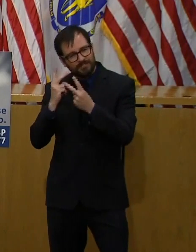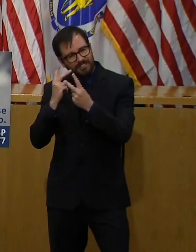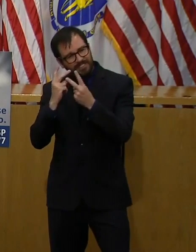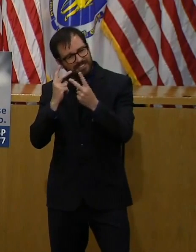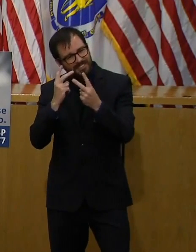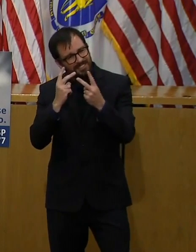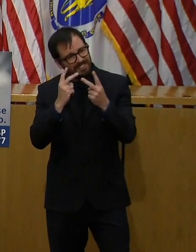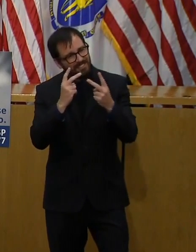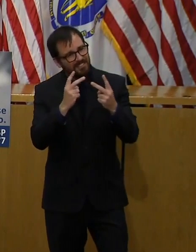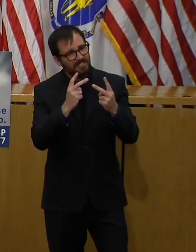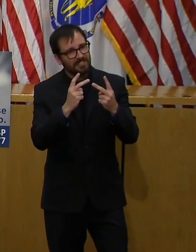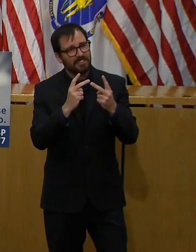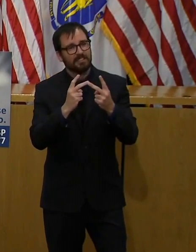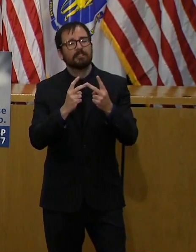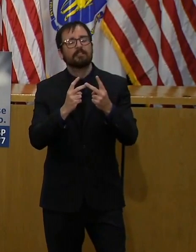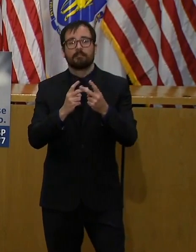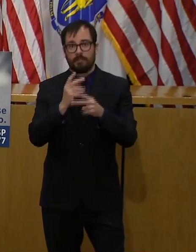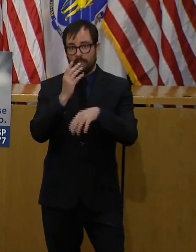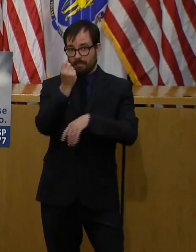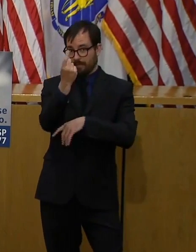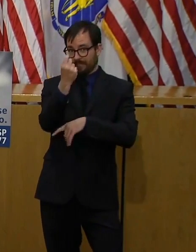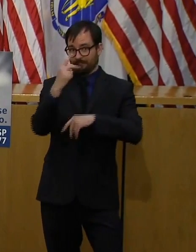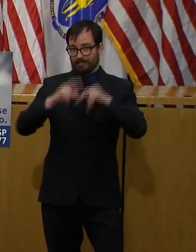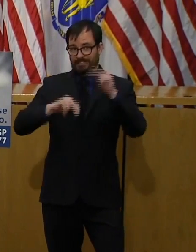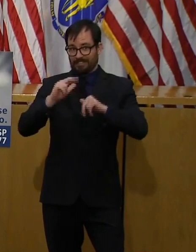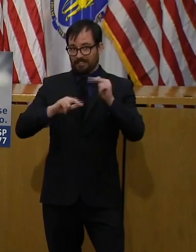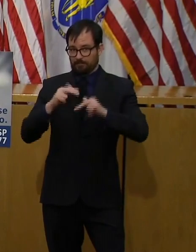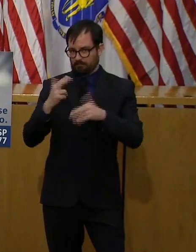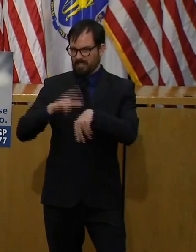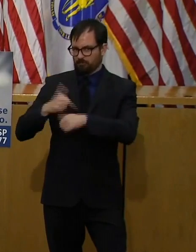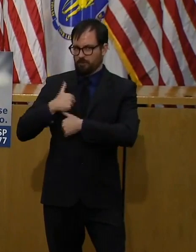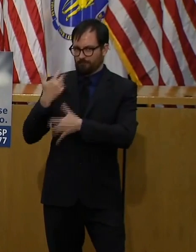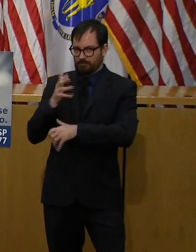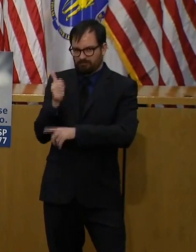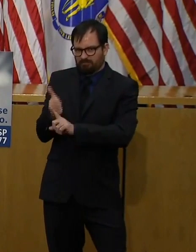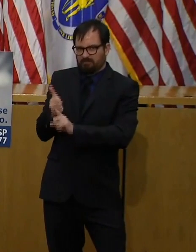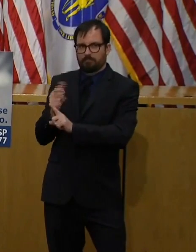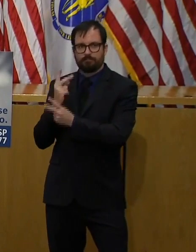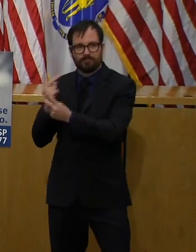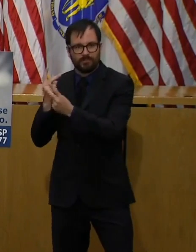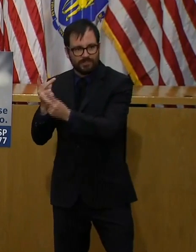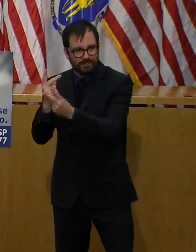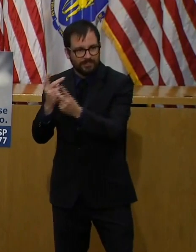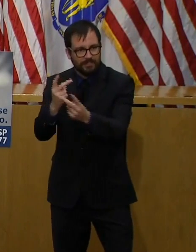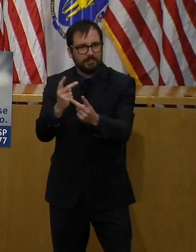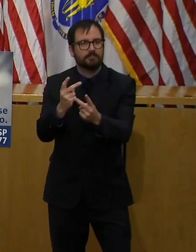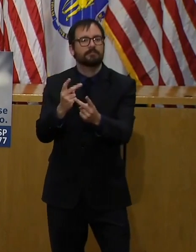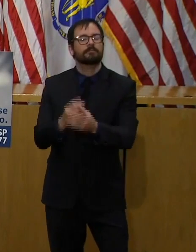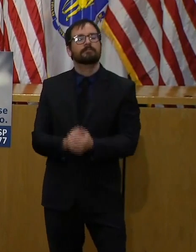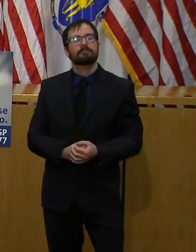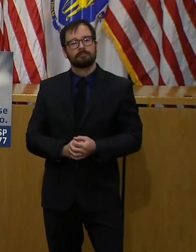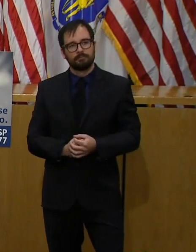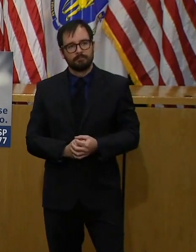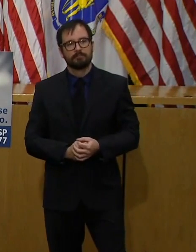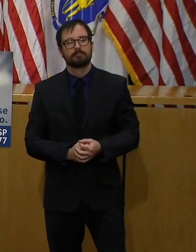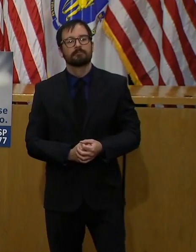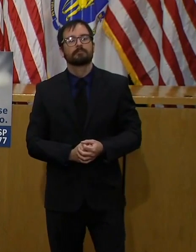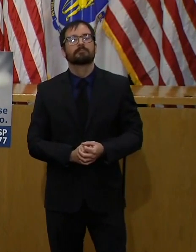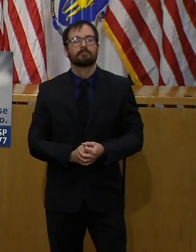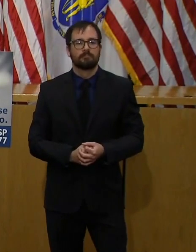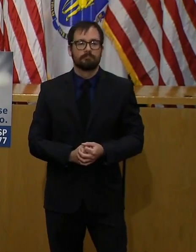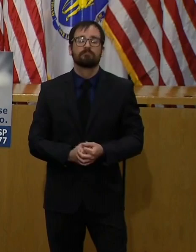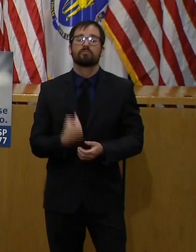tests. In terms of the self-test kits that we send out to facilities, we have sent out now